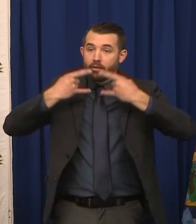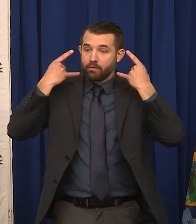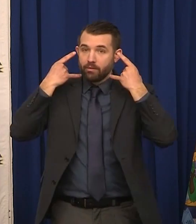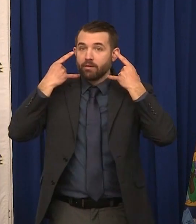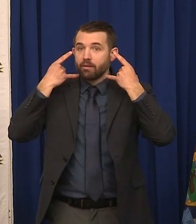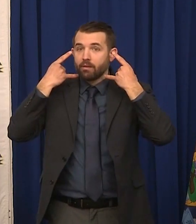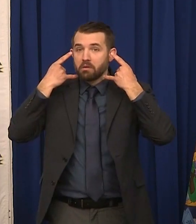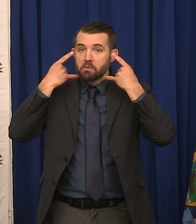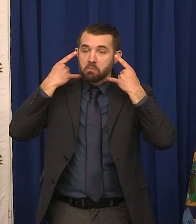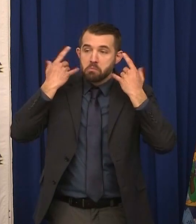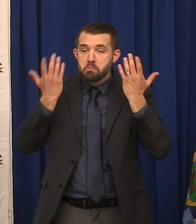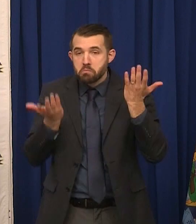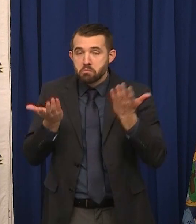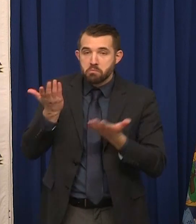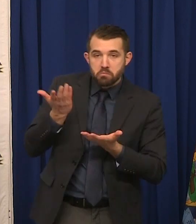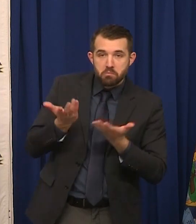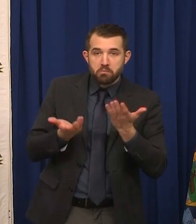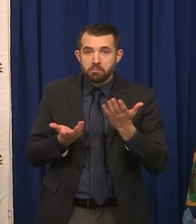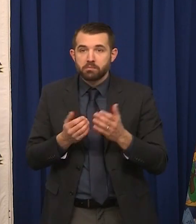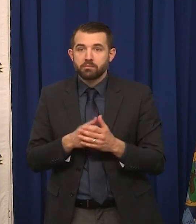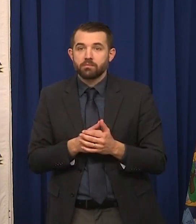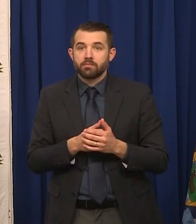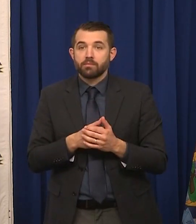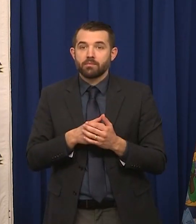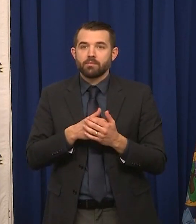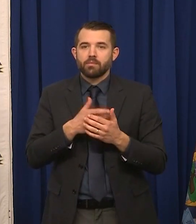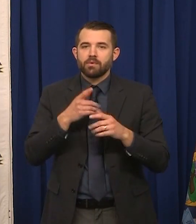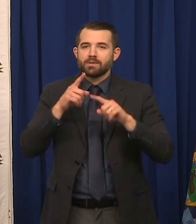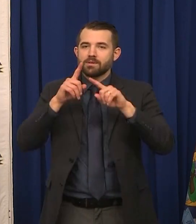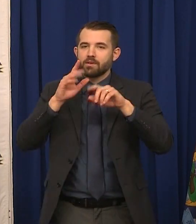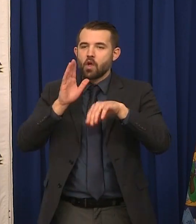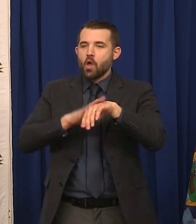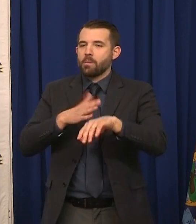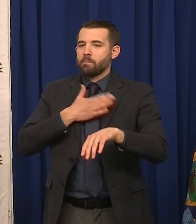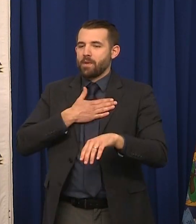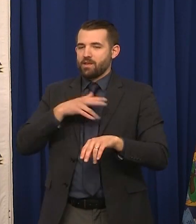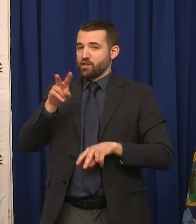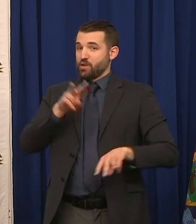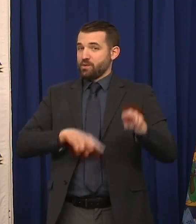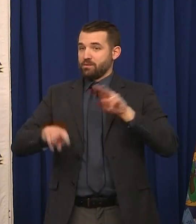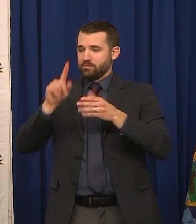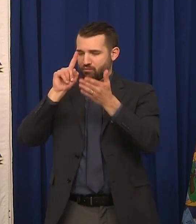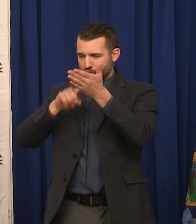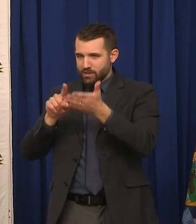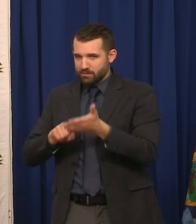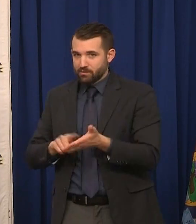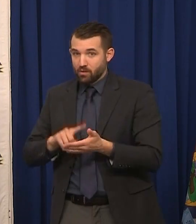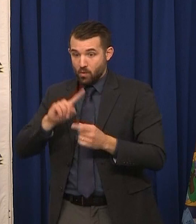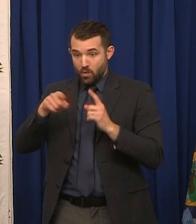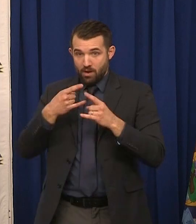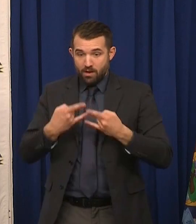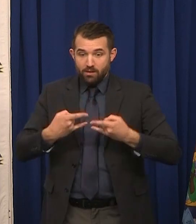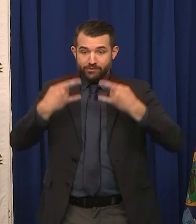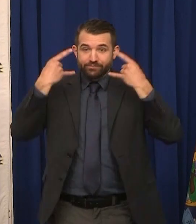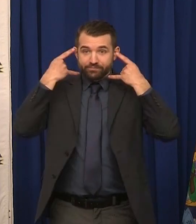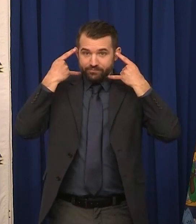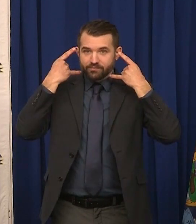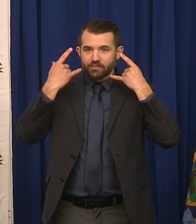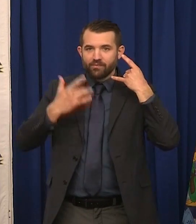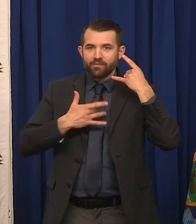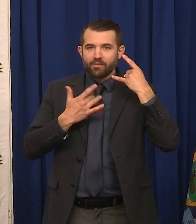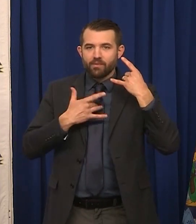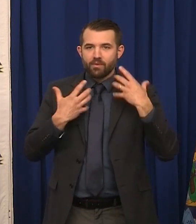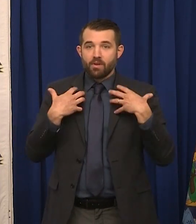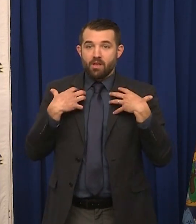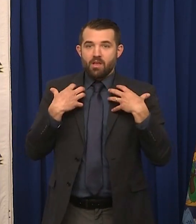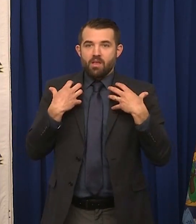face, a lot of people, based on observational studies, actually touch their face more because they're fidgeting with and trying to adjust